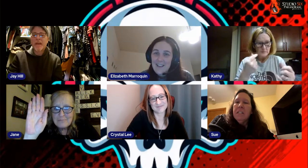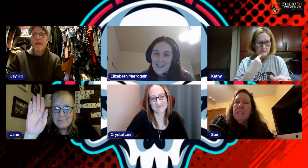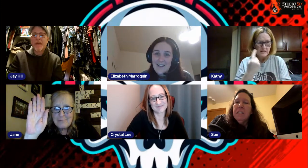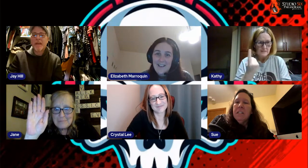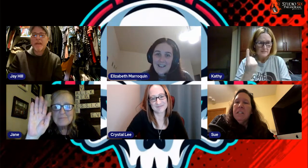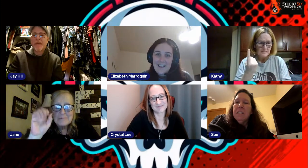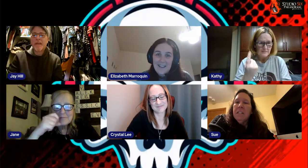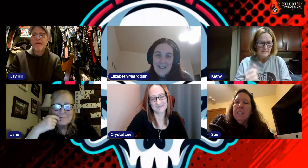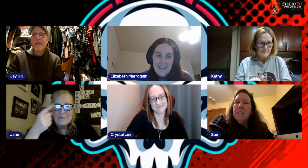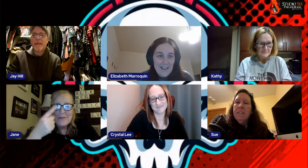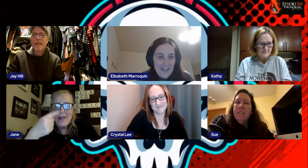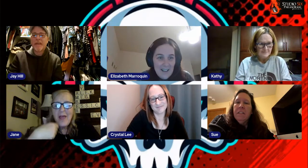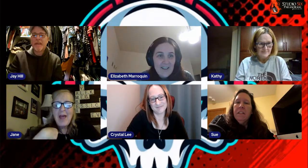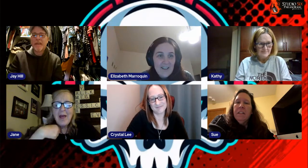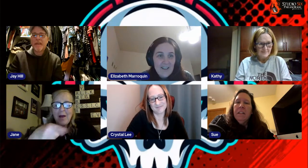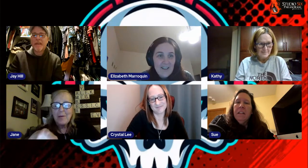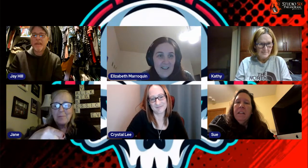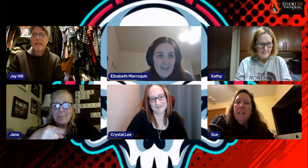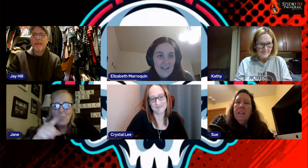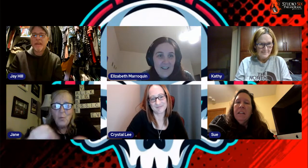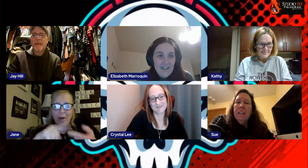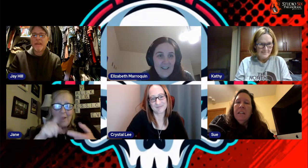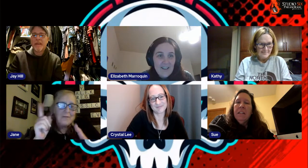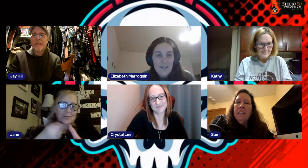Jan, you have to say.